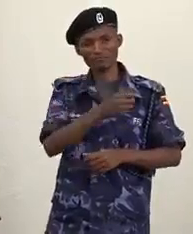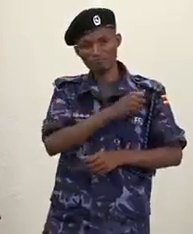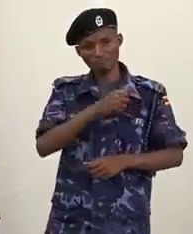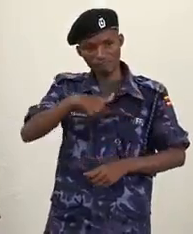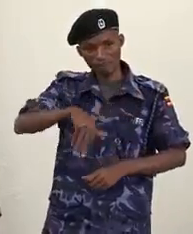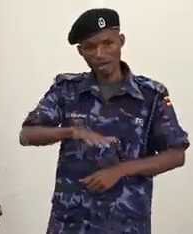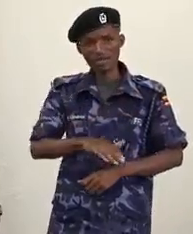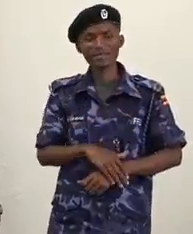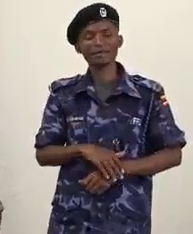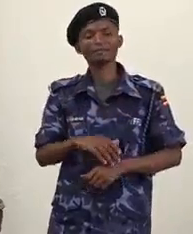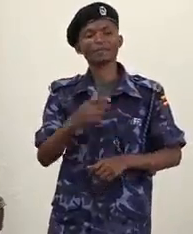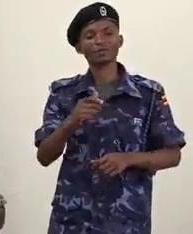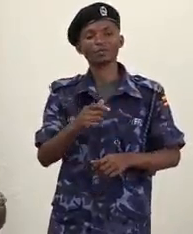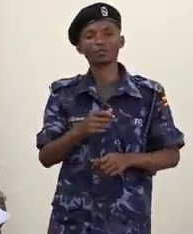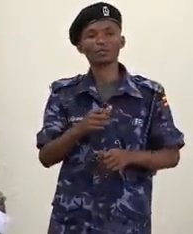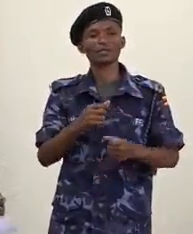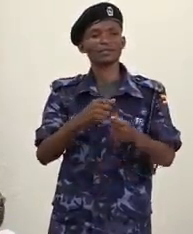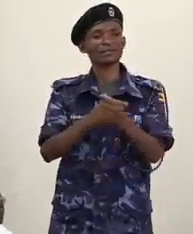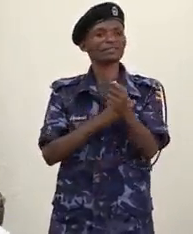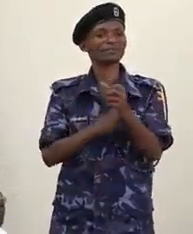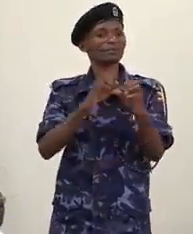So we strongly condemn this